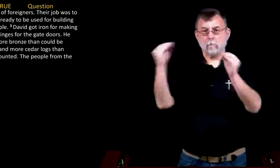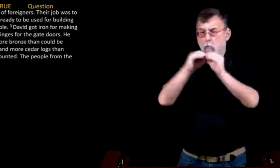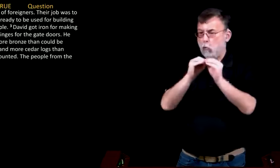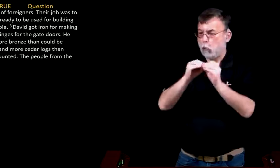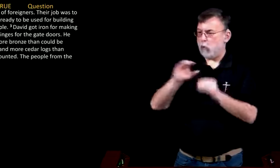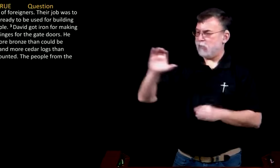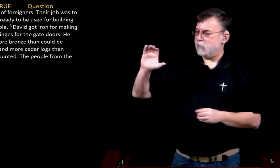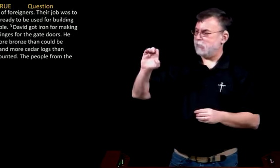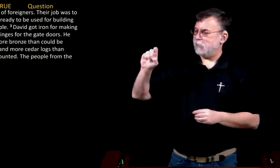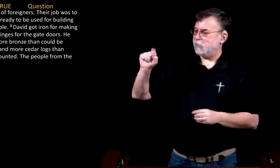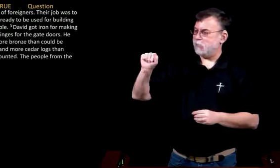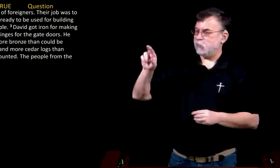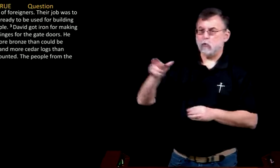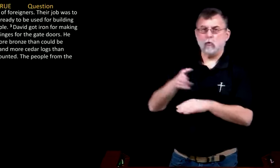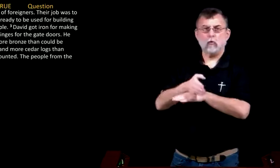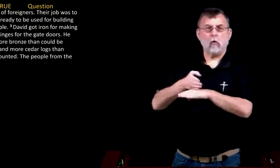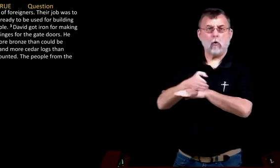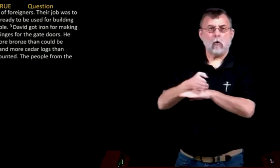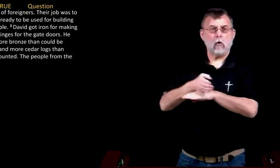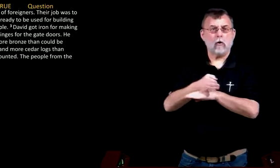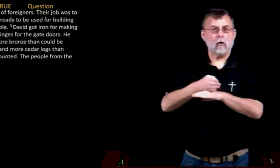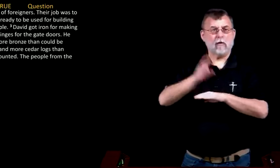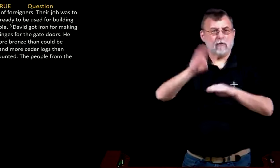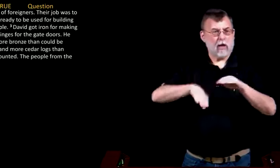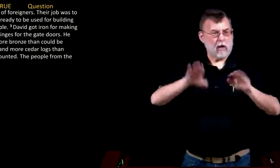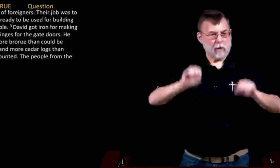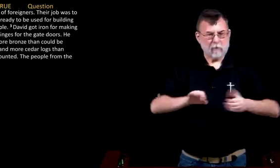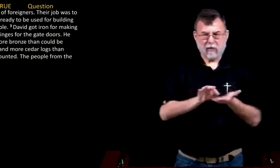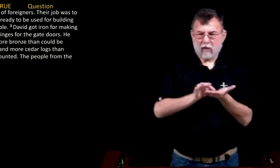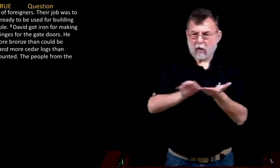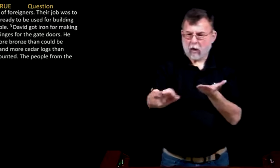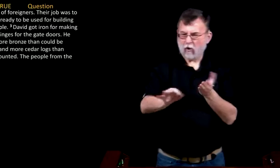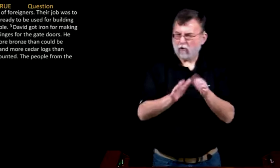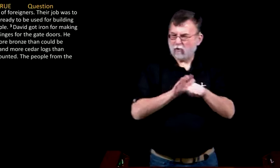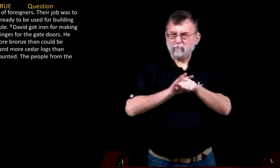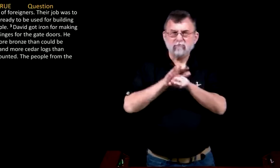and more cedar logs than could be counted.